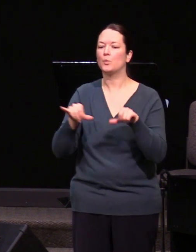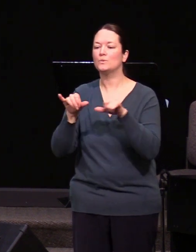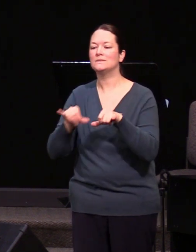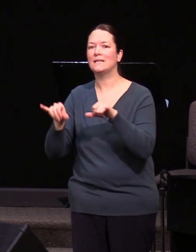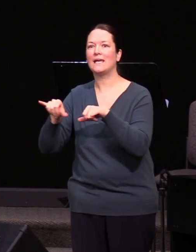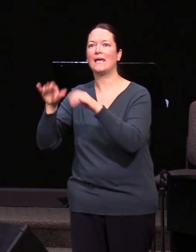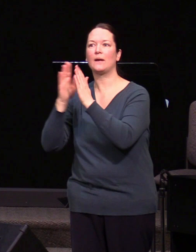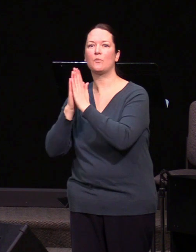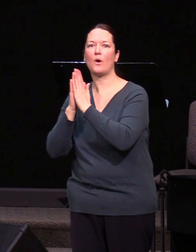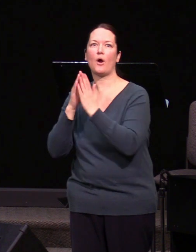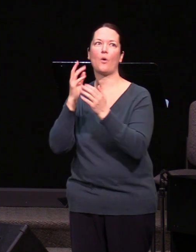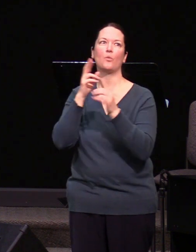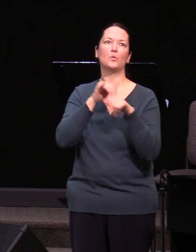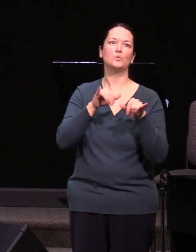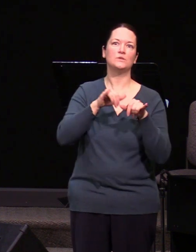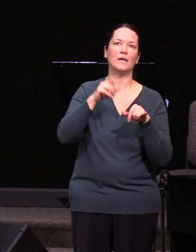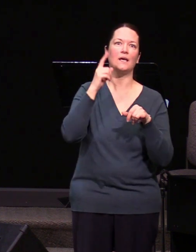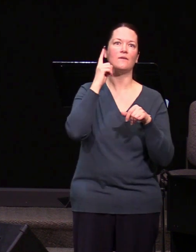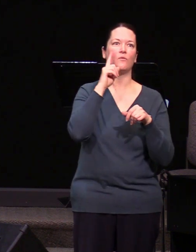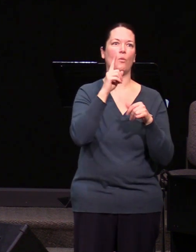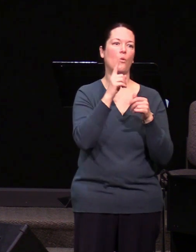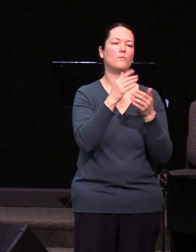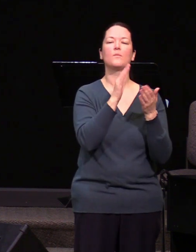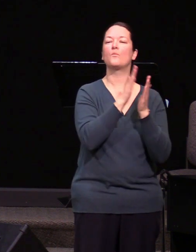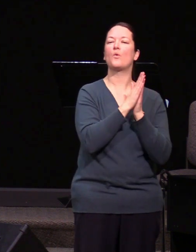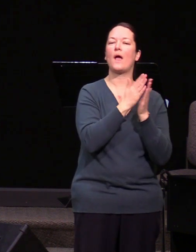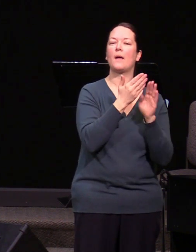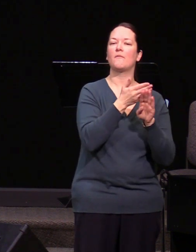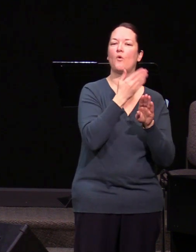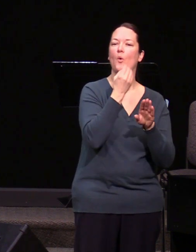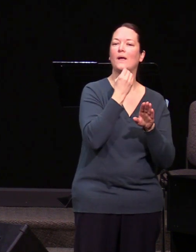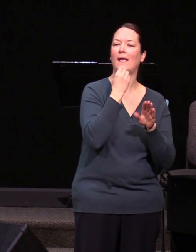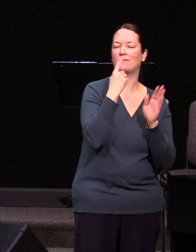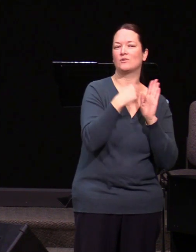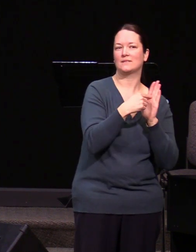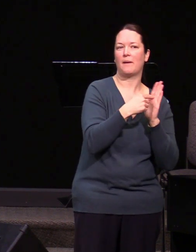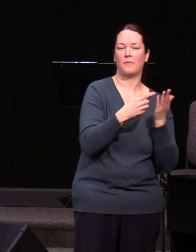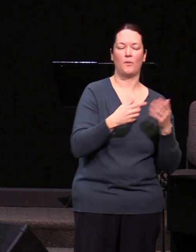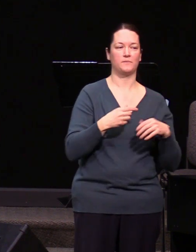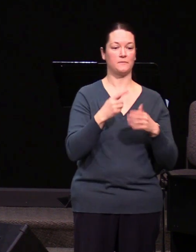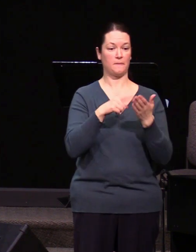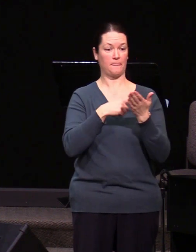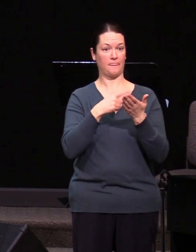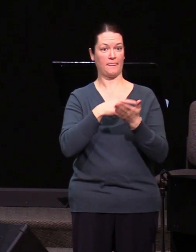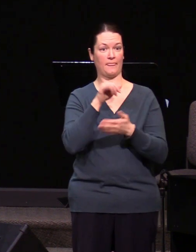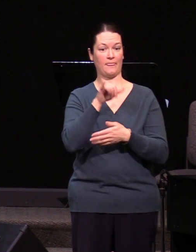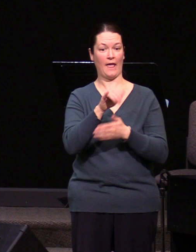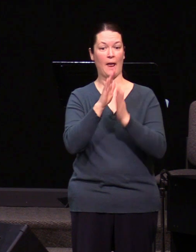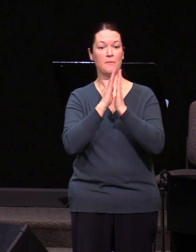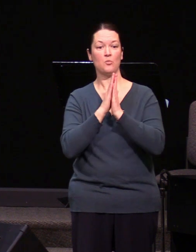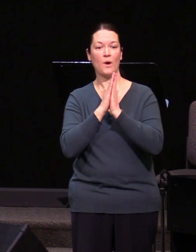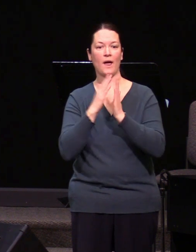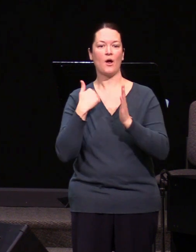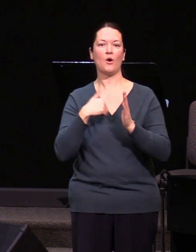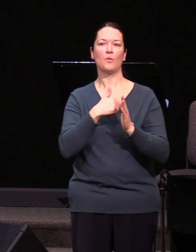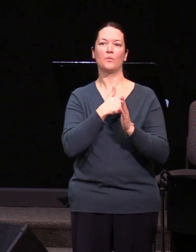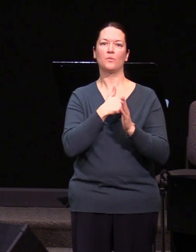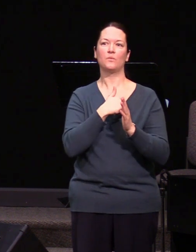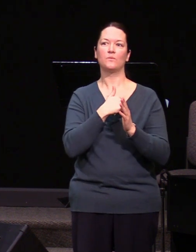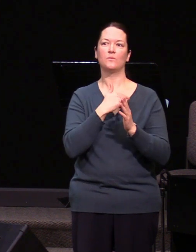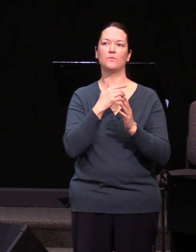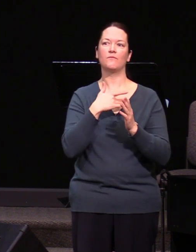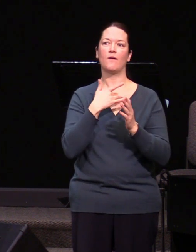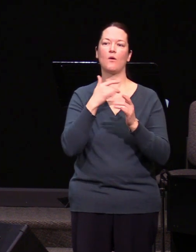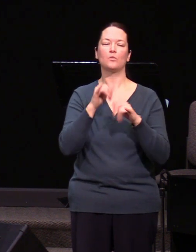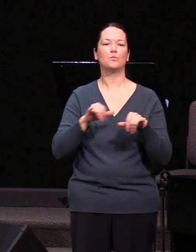the routine of praying before we eat, for example, that sometimes those prayers, we just kind of get into the